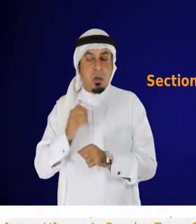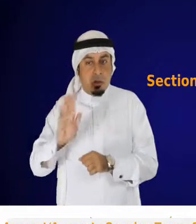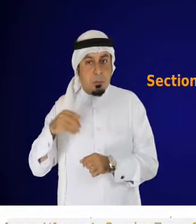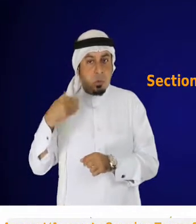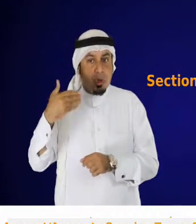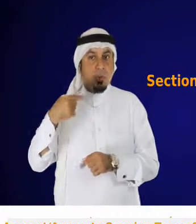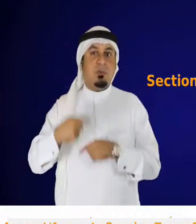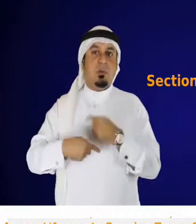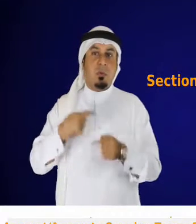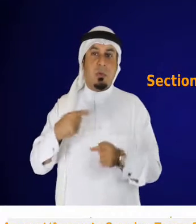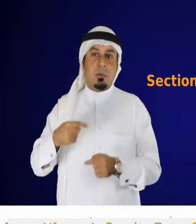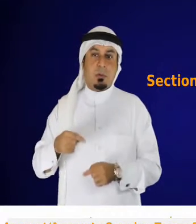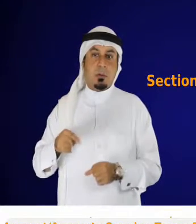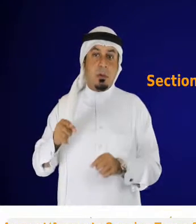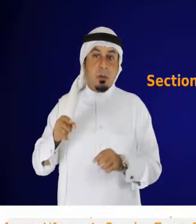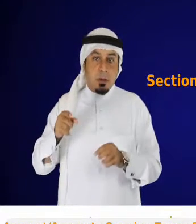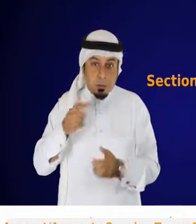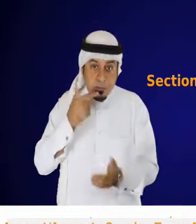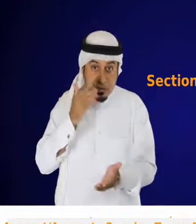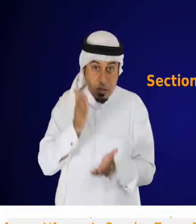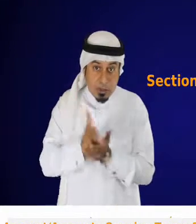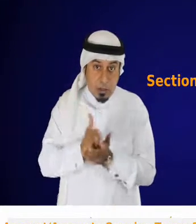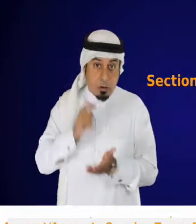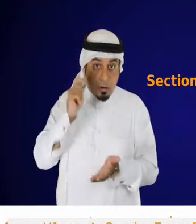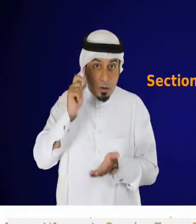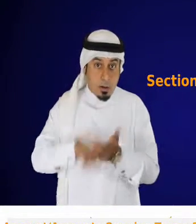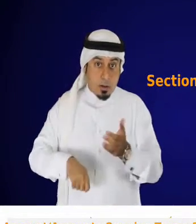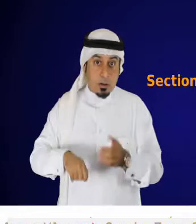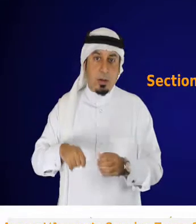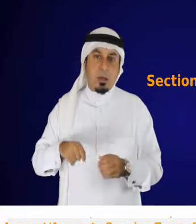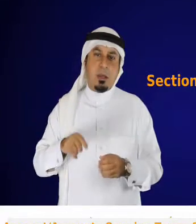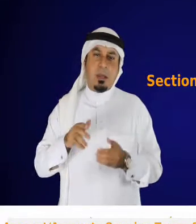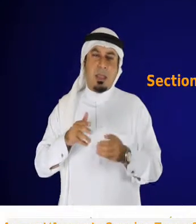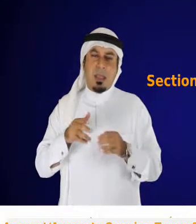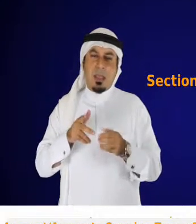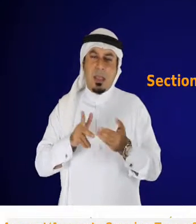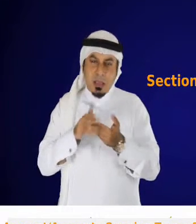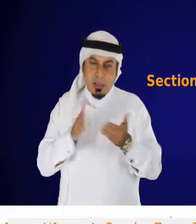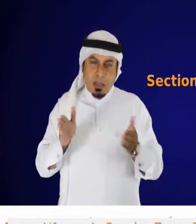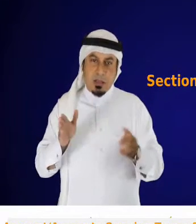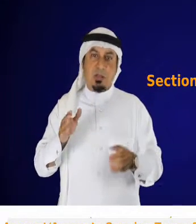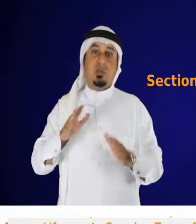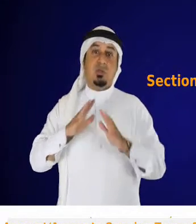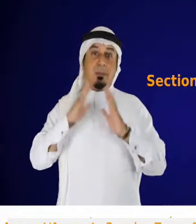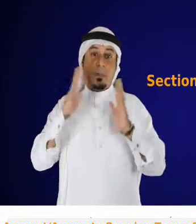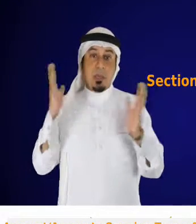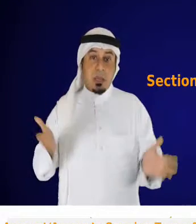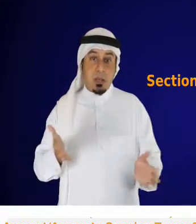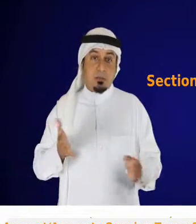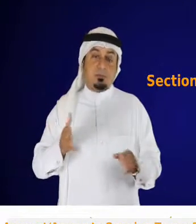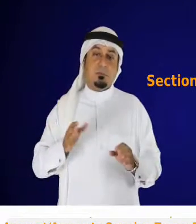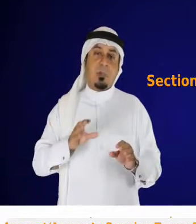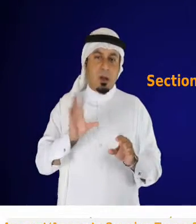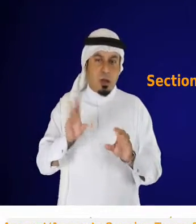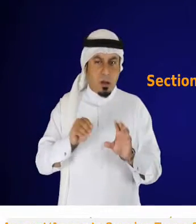accounts unless the bank received written instructions from him to the contrary, and he agrees to his sole responsibility